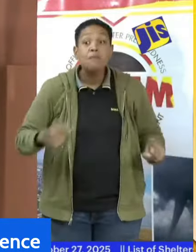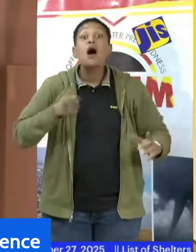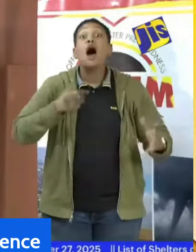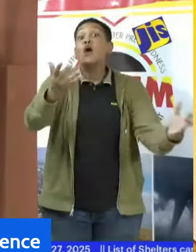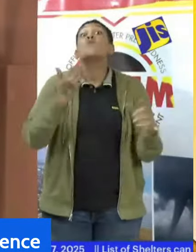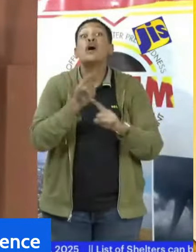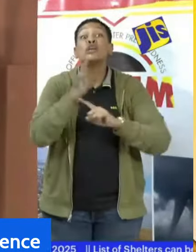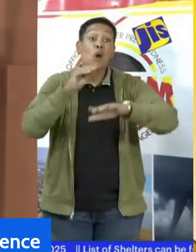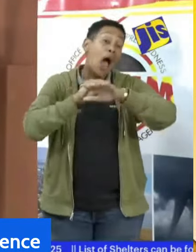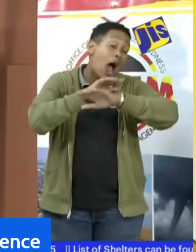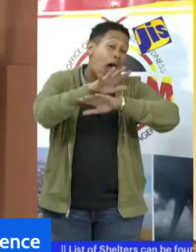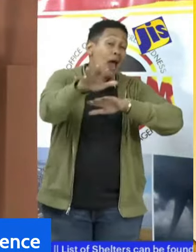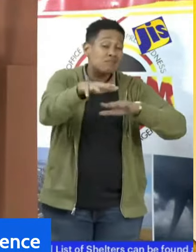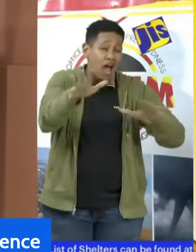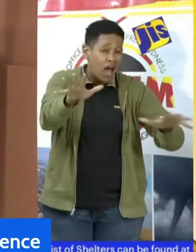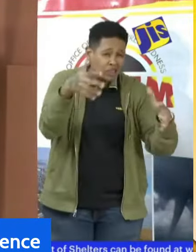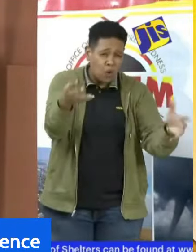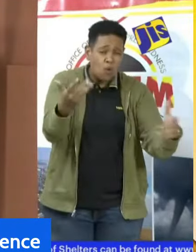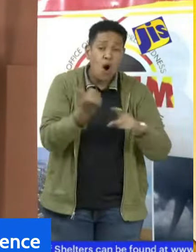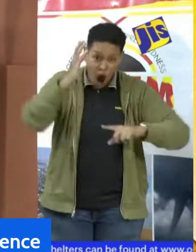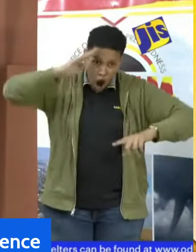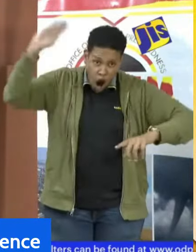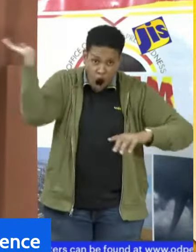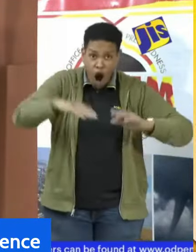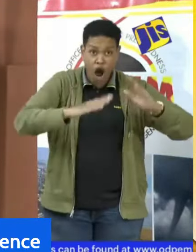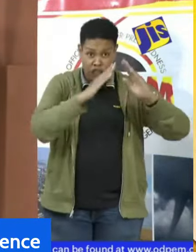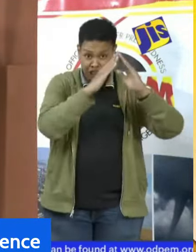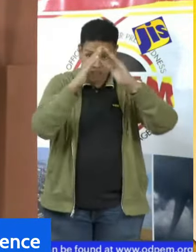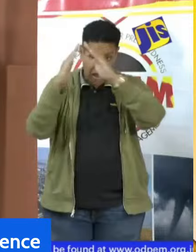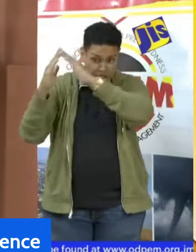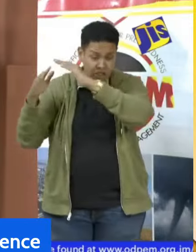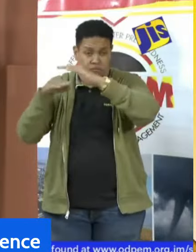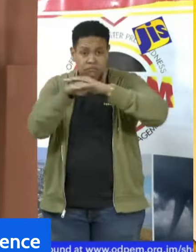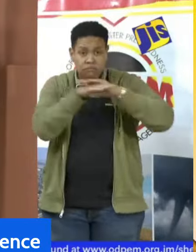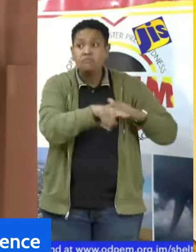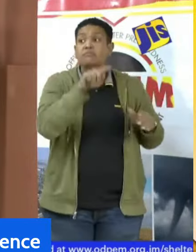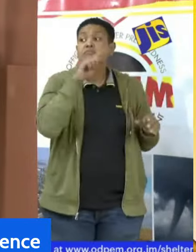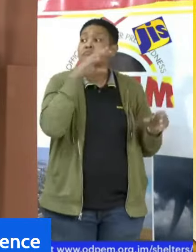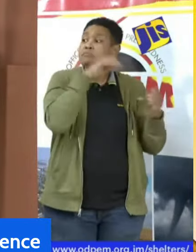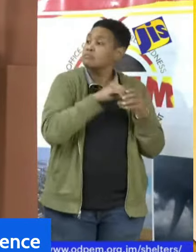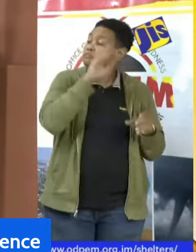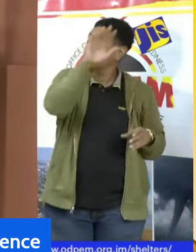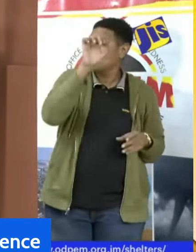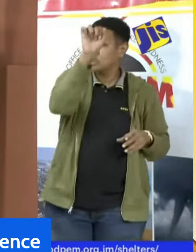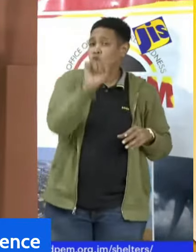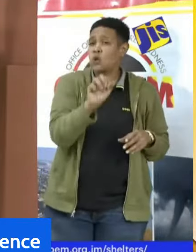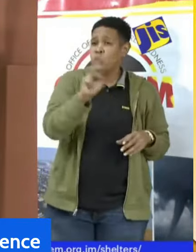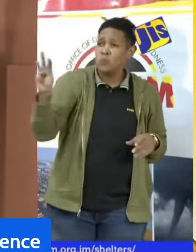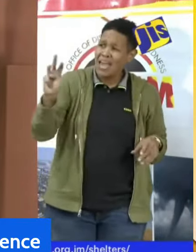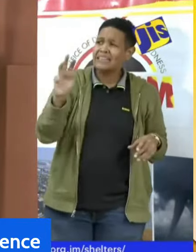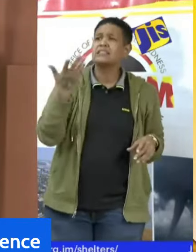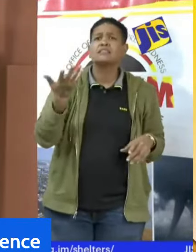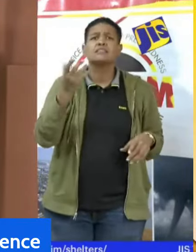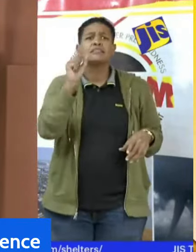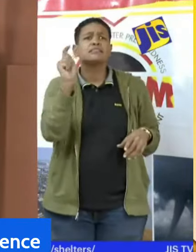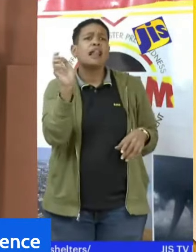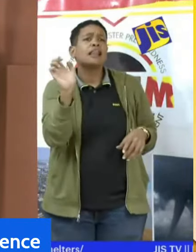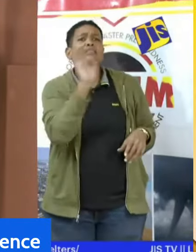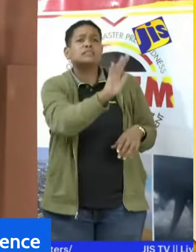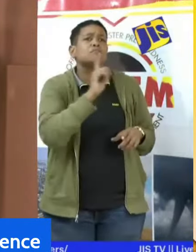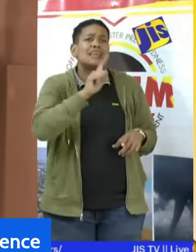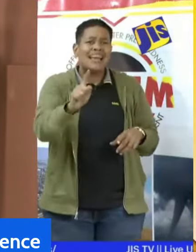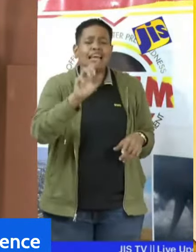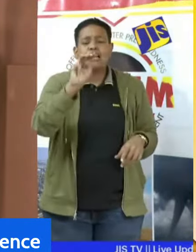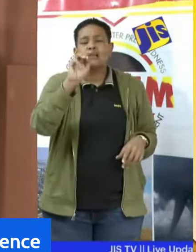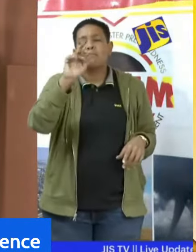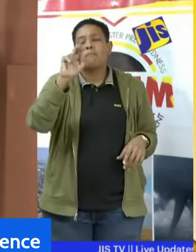want to advise that all the shelters in Southwest St. Elizabeth, the